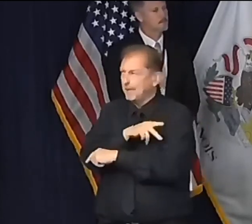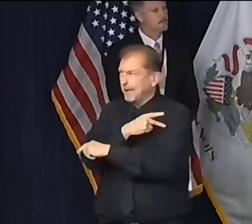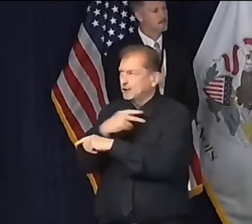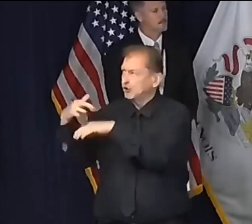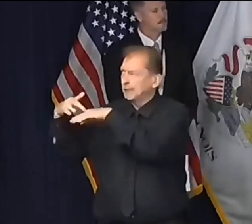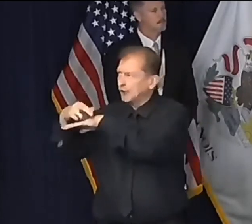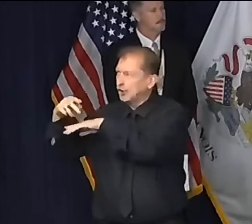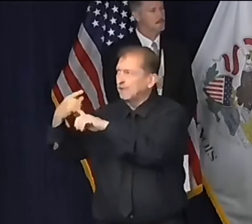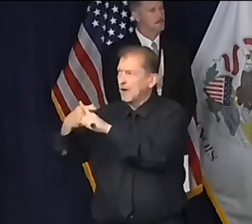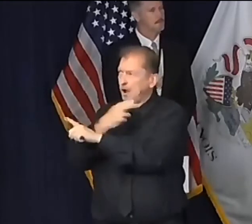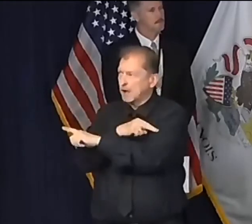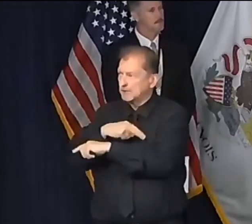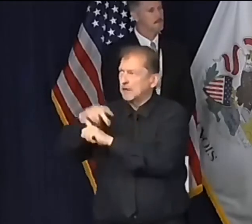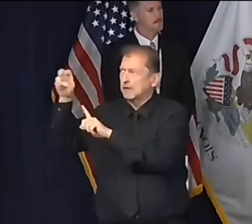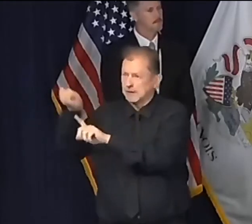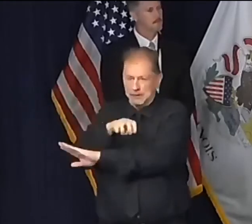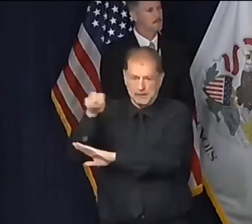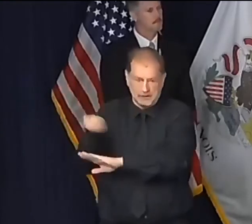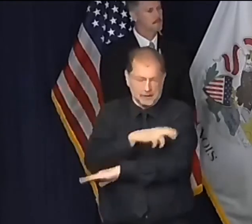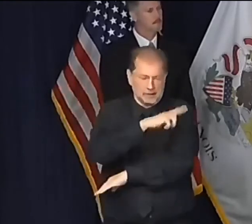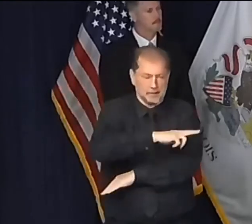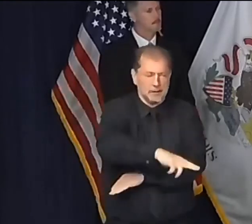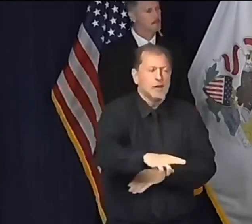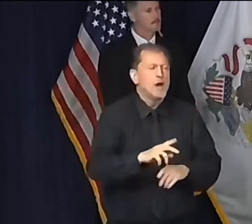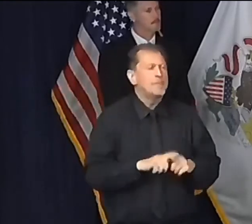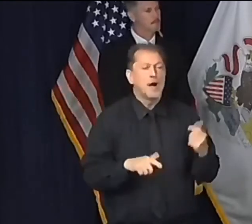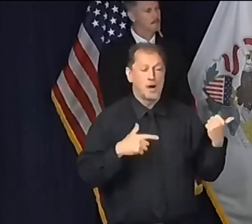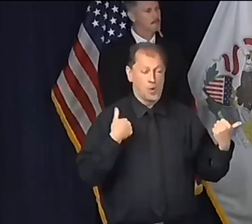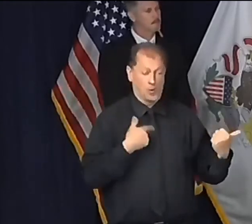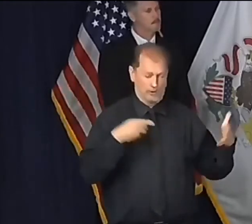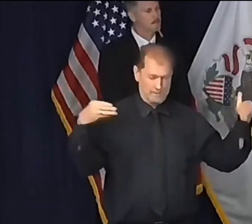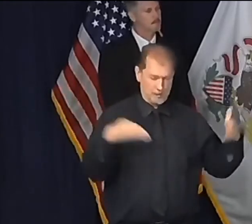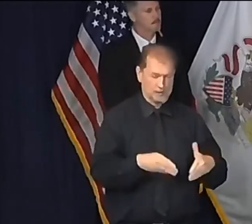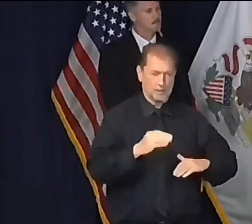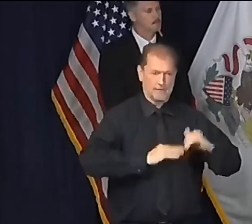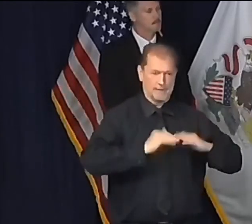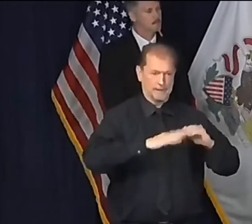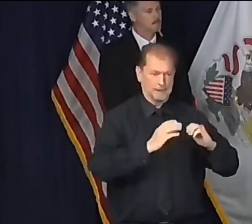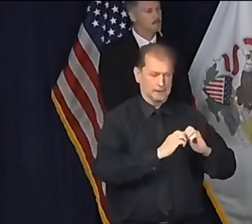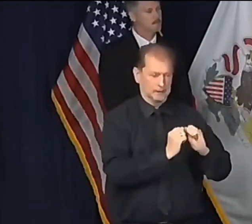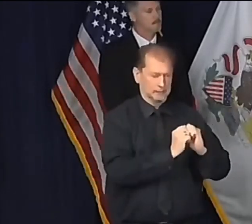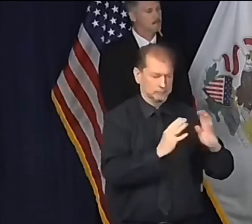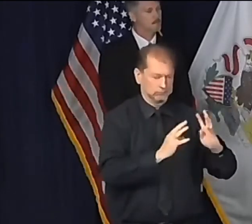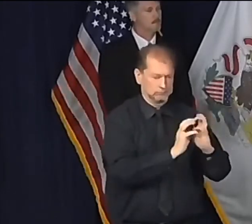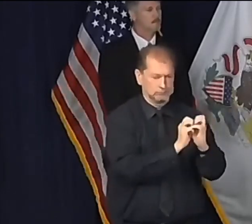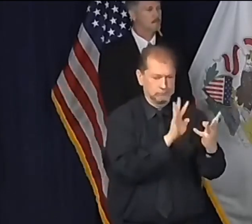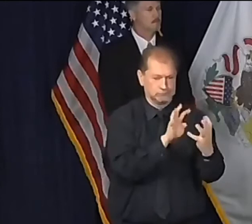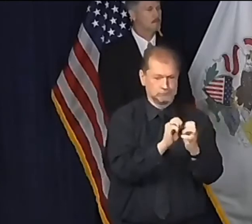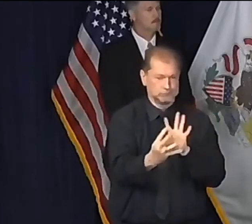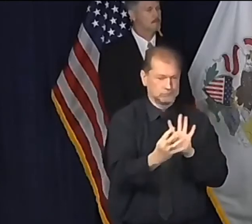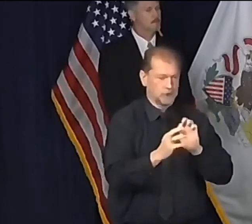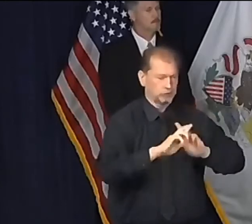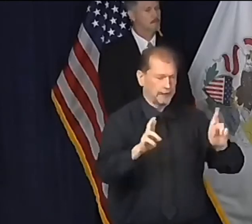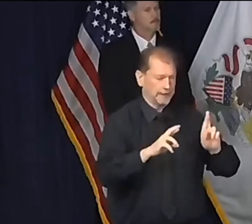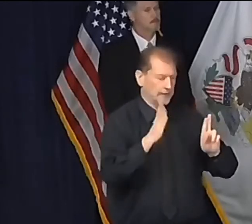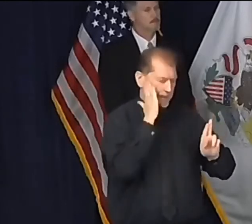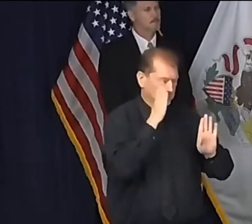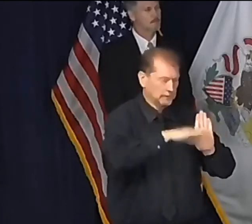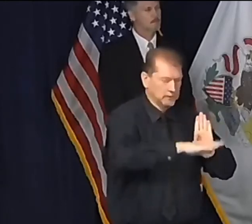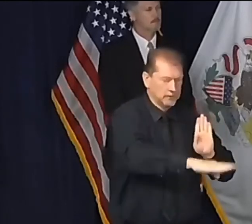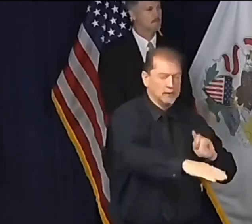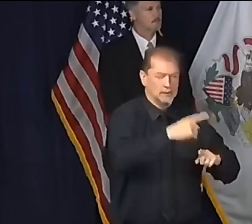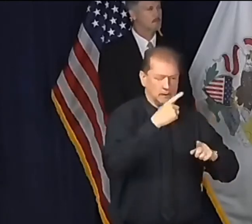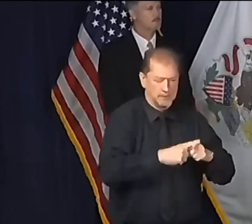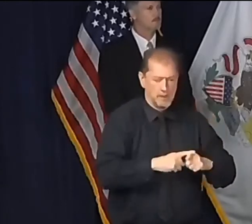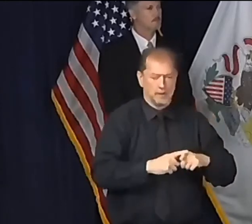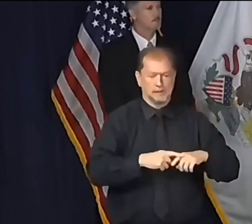we're really focused on right now is the build out of all those important items. Not only, as the governor was talking about with the beds, but I